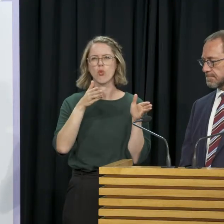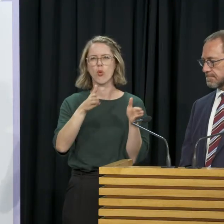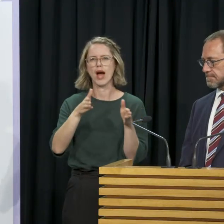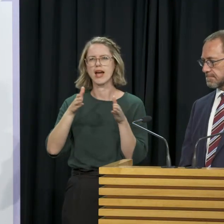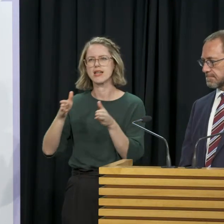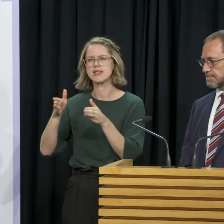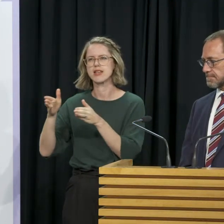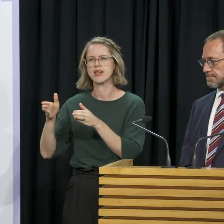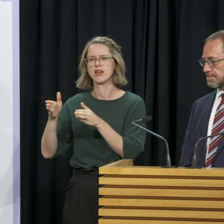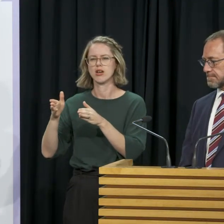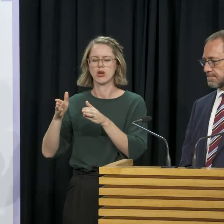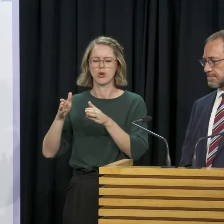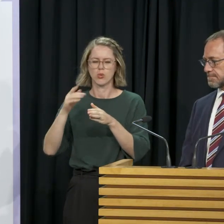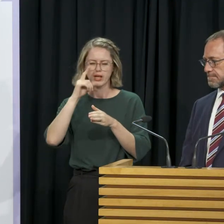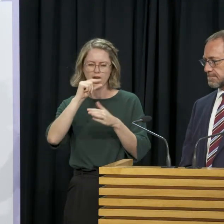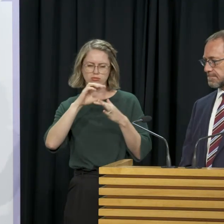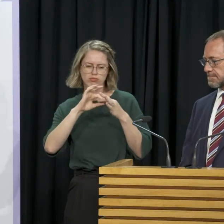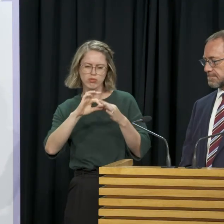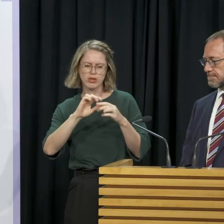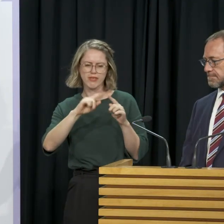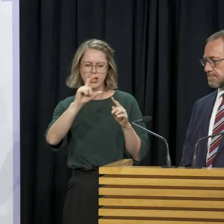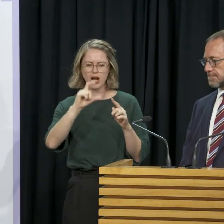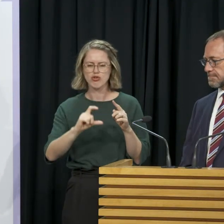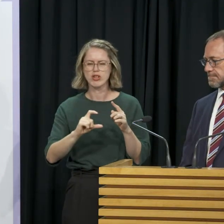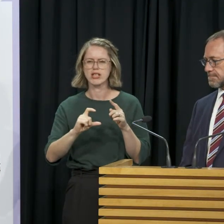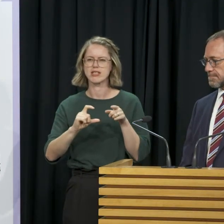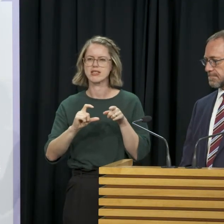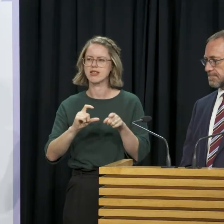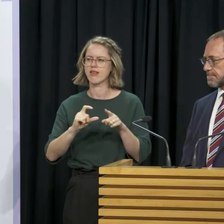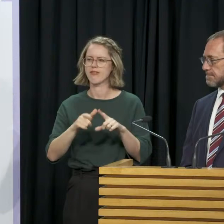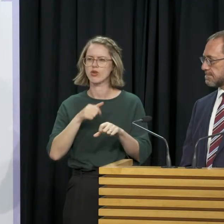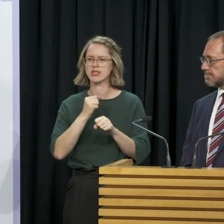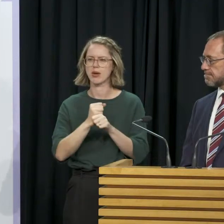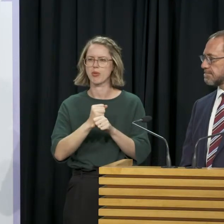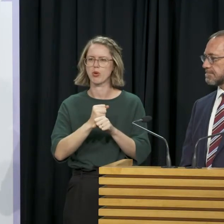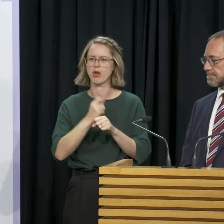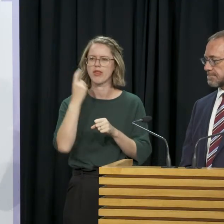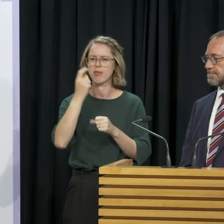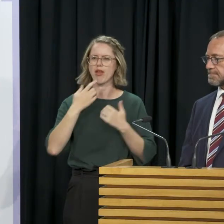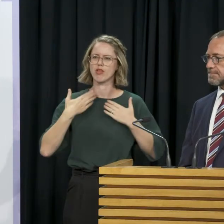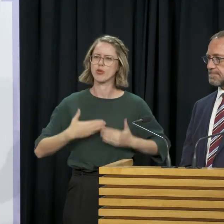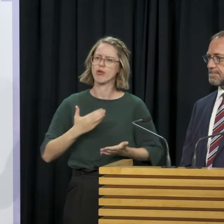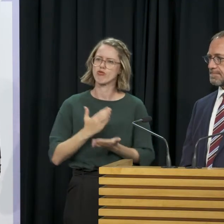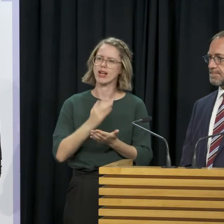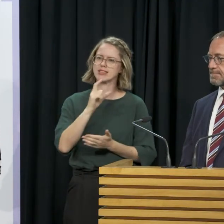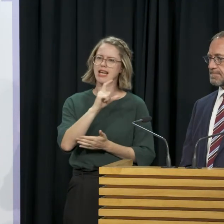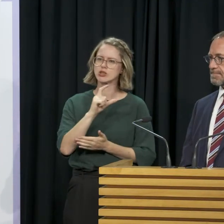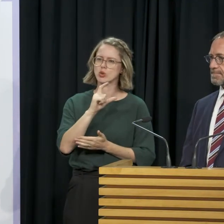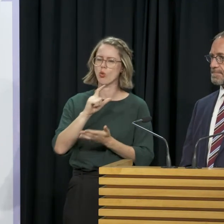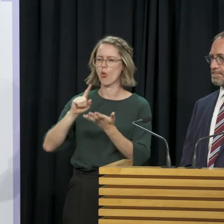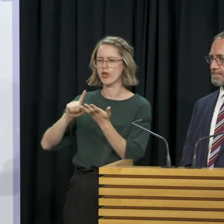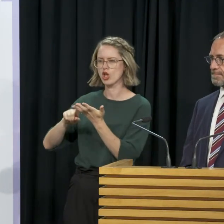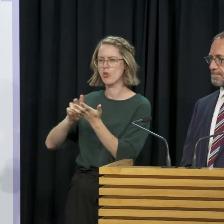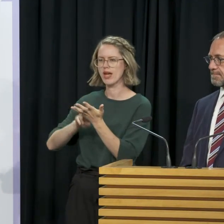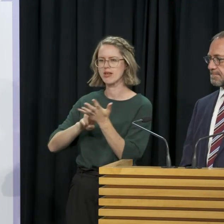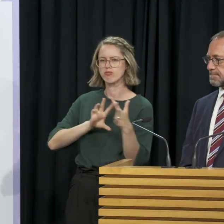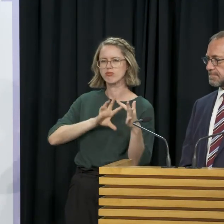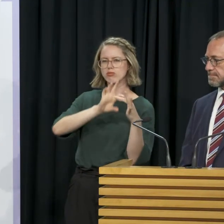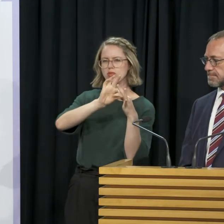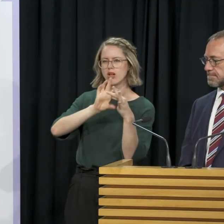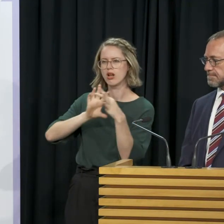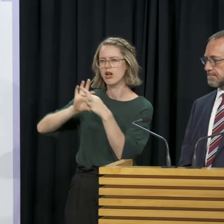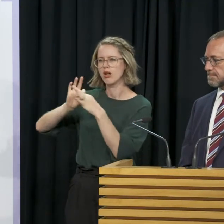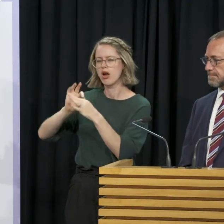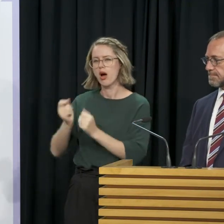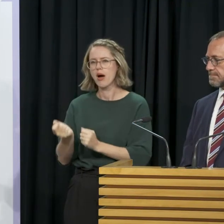of countries based on a position within the Human Rights Council, within the UN,